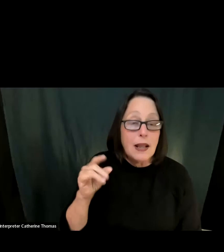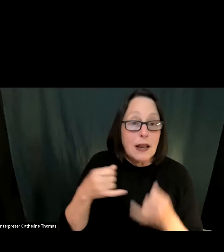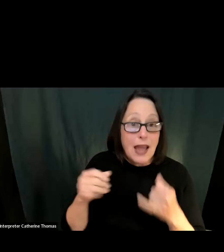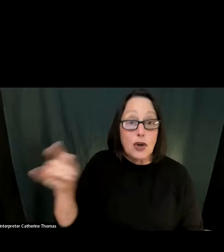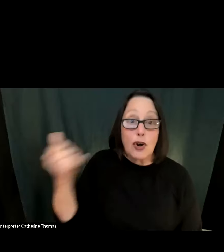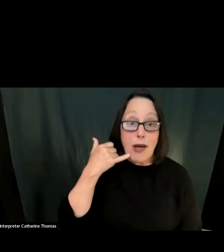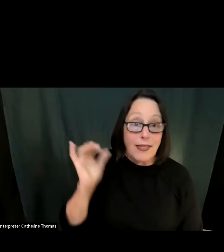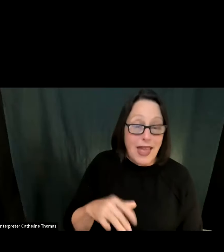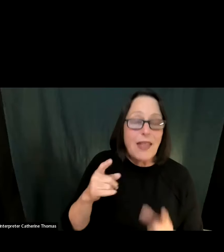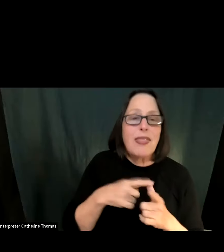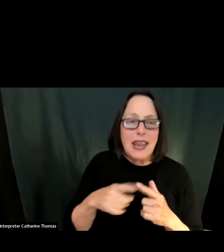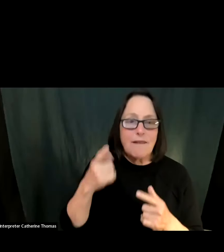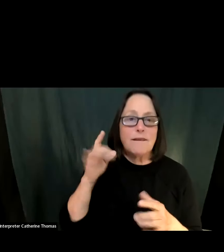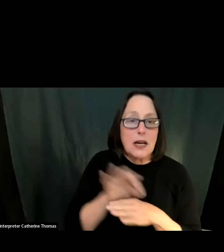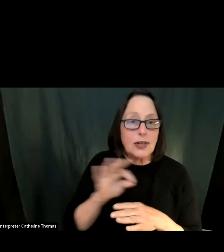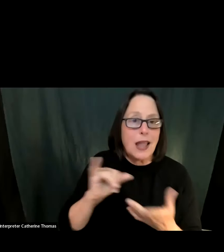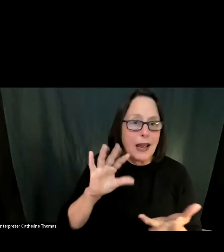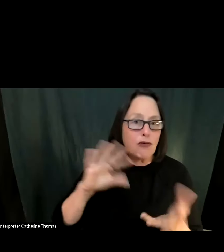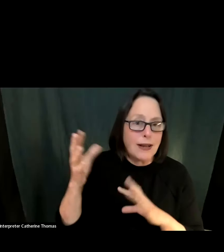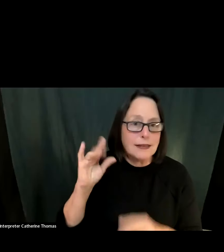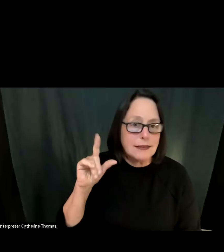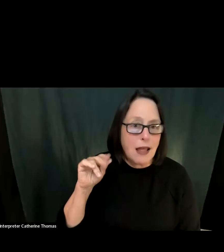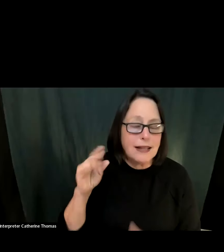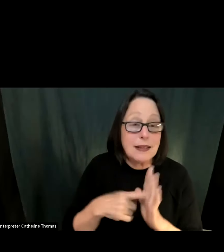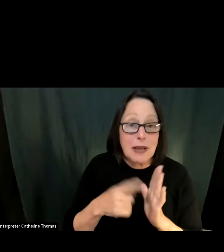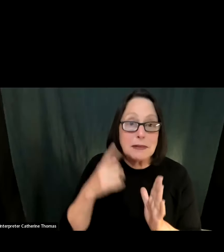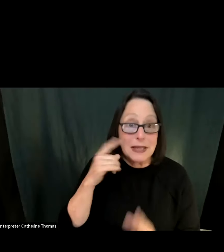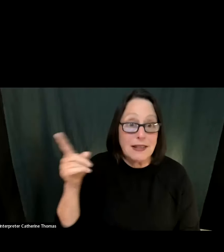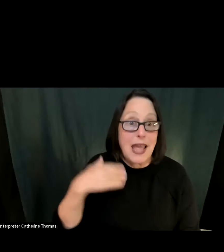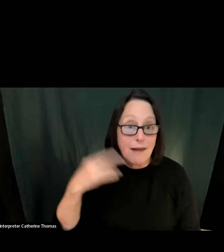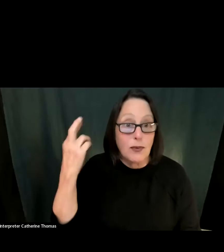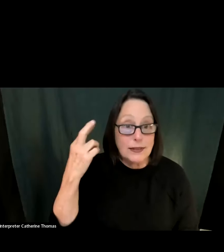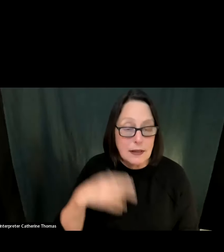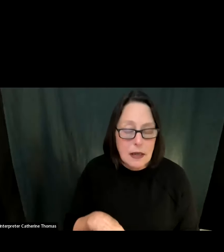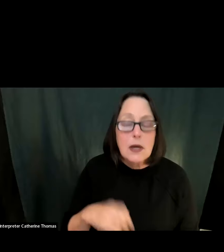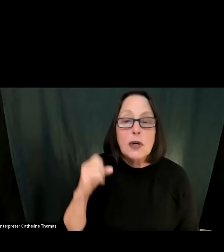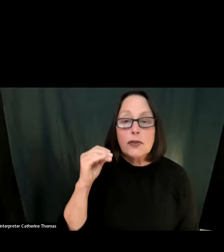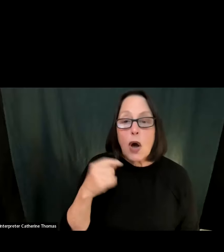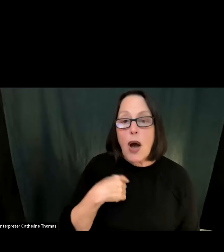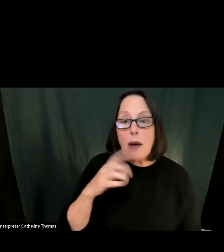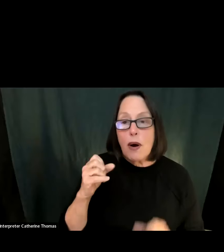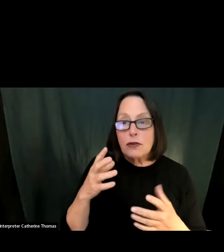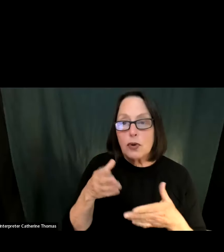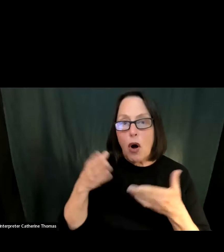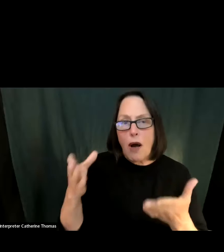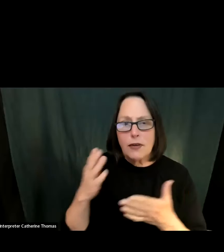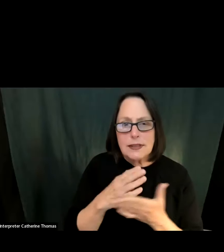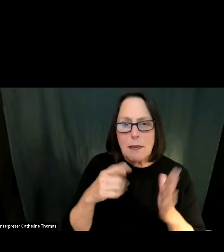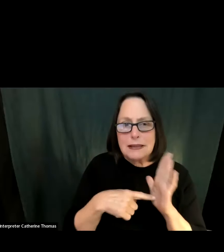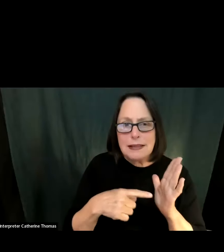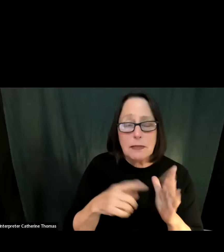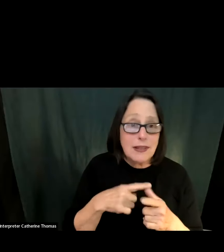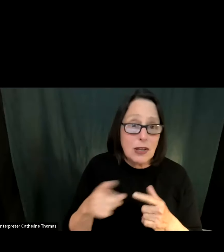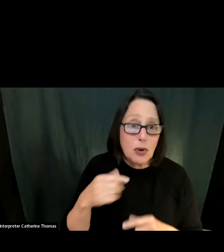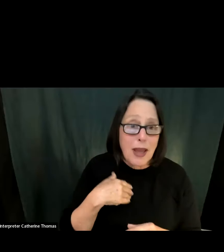so it ended up functioning as a crisis line sometimes. And there's a couple examples I think that I want to just offer to folks so you have a picture